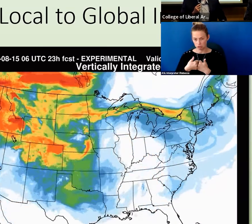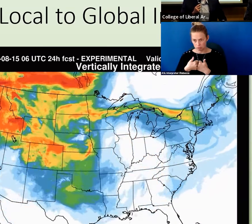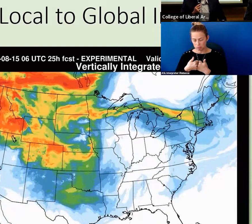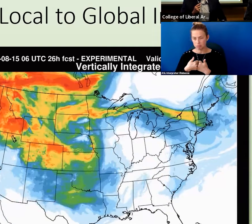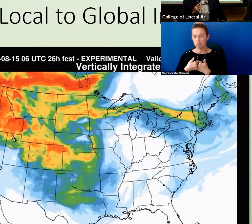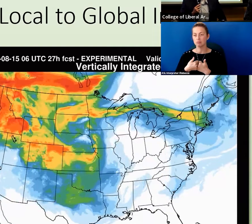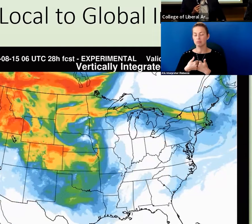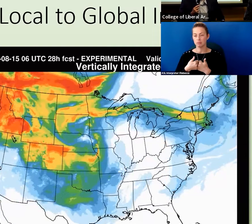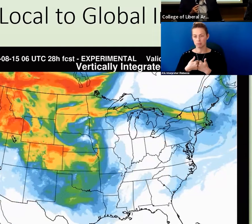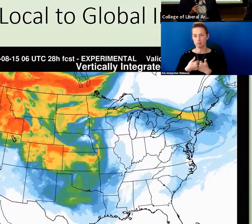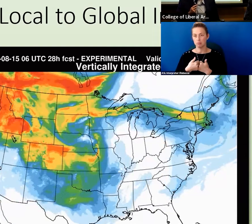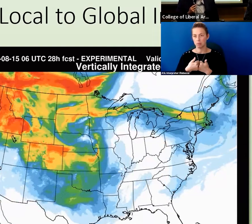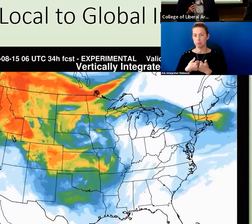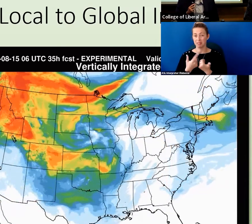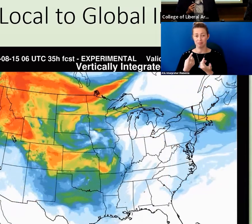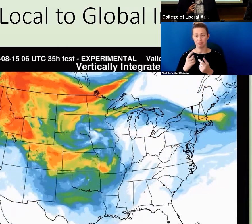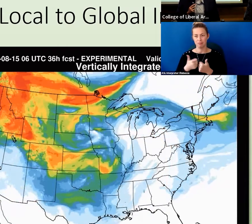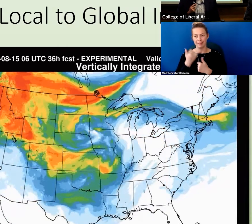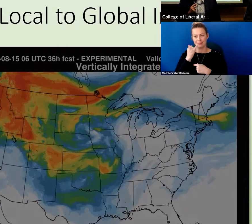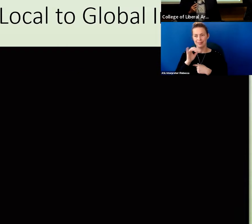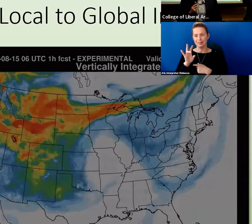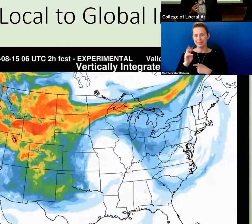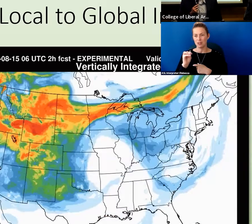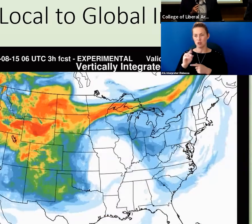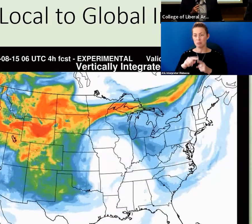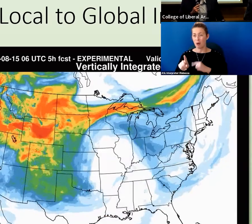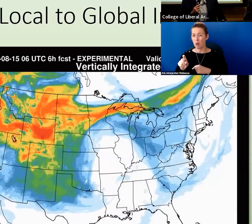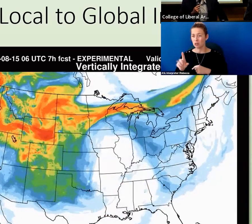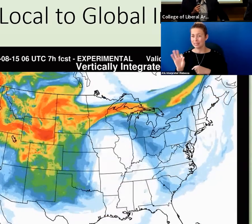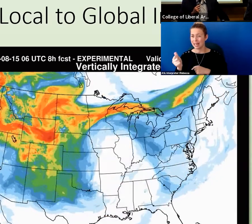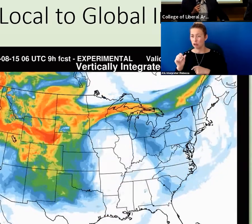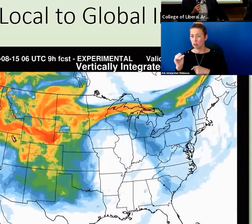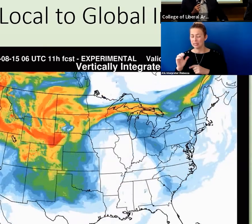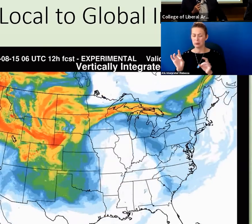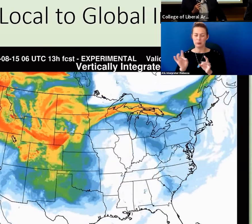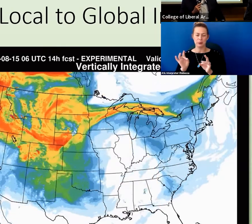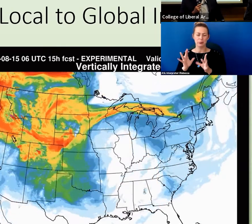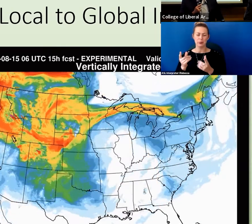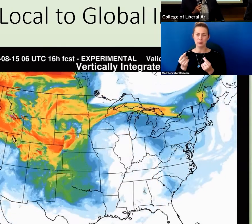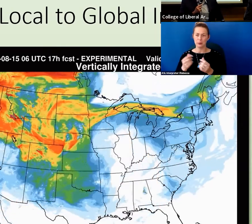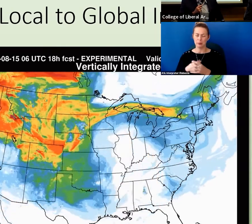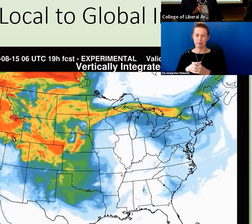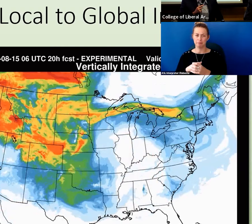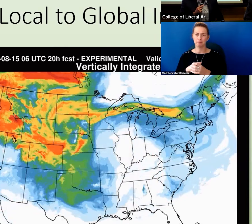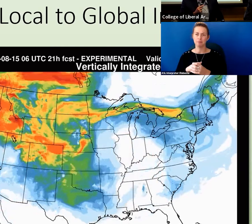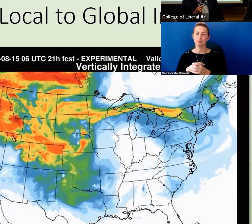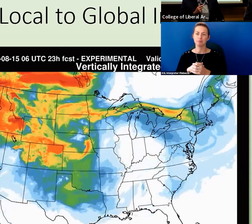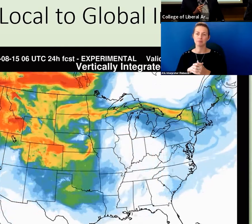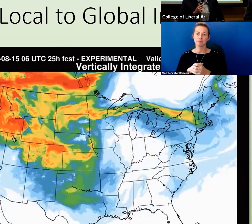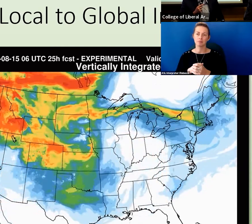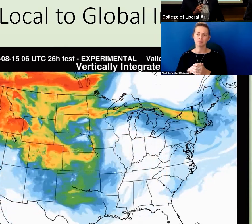the temperature that's 70 degrees, let alone if it's 110 degrees without air conditioning, right? They're not going too far to see local